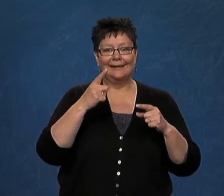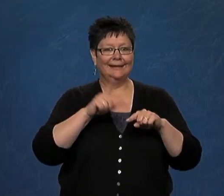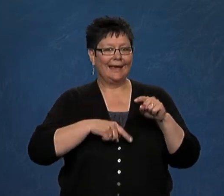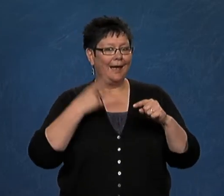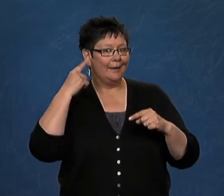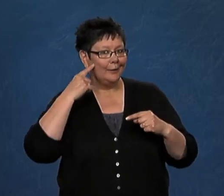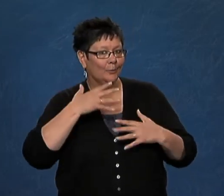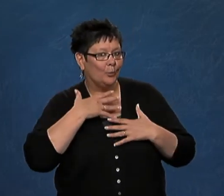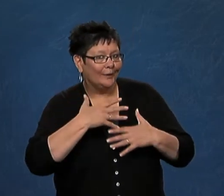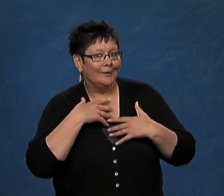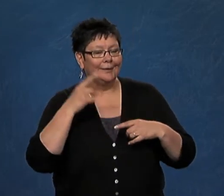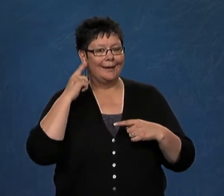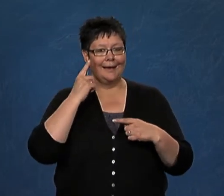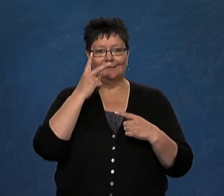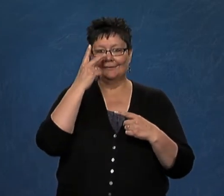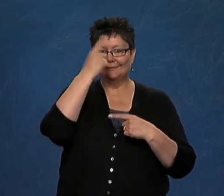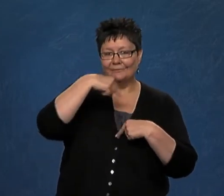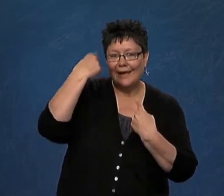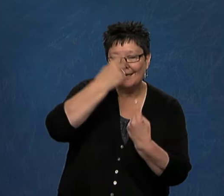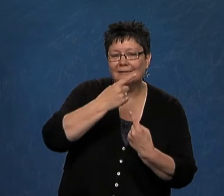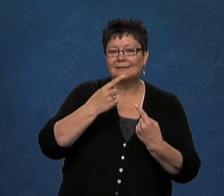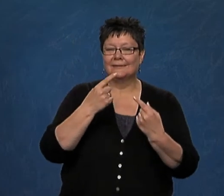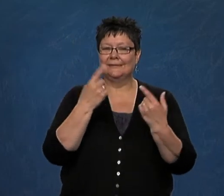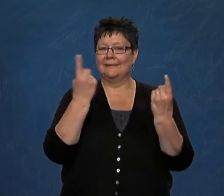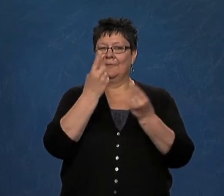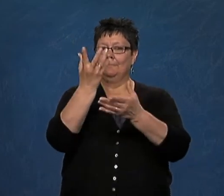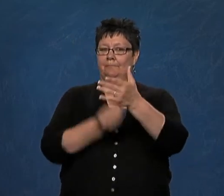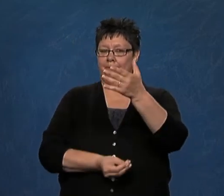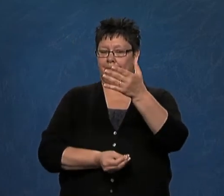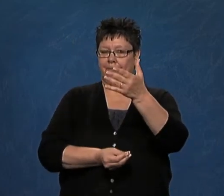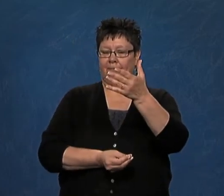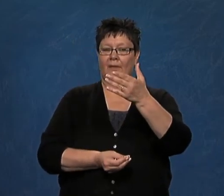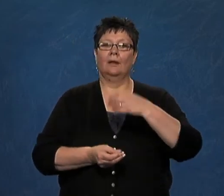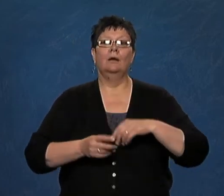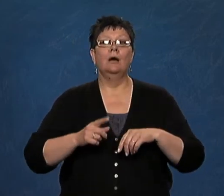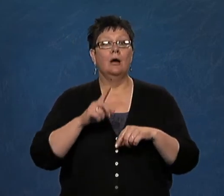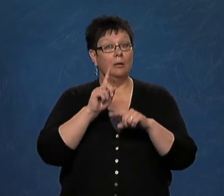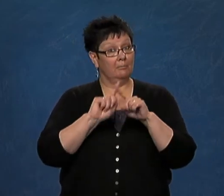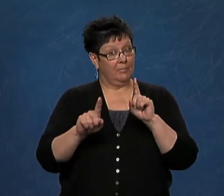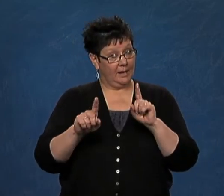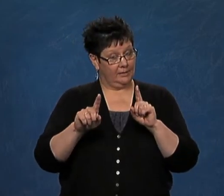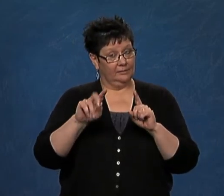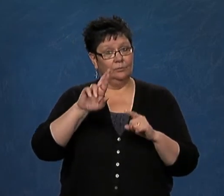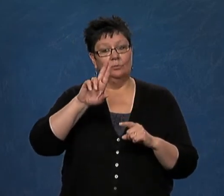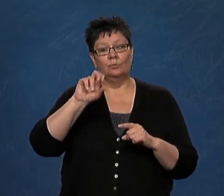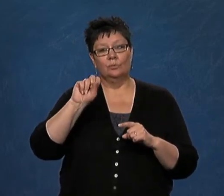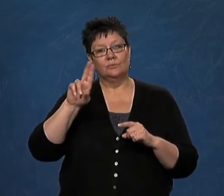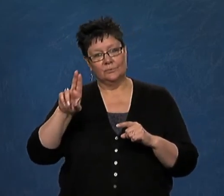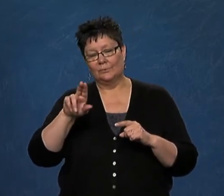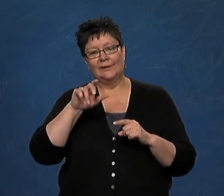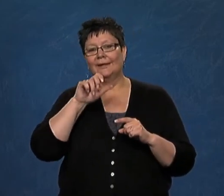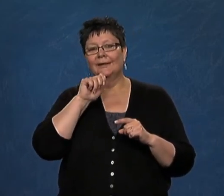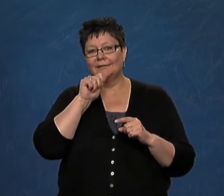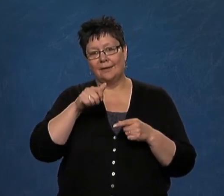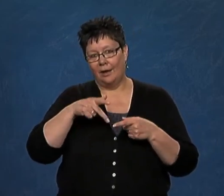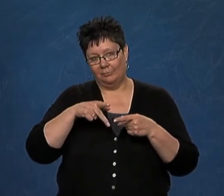they can't see them, they can't hear their breaths, see their face, that there's something missing from this.